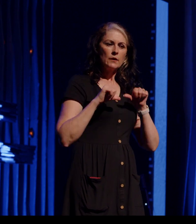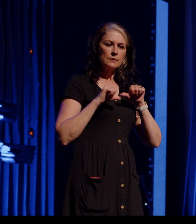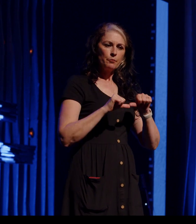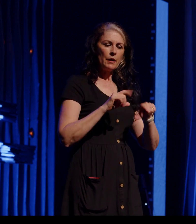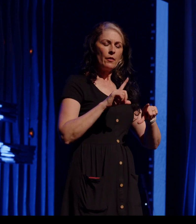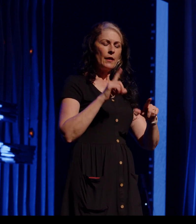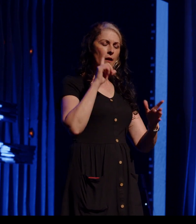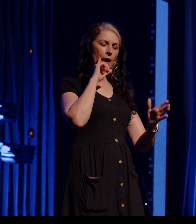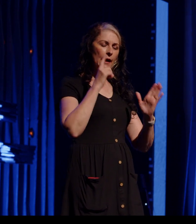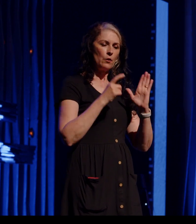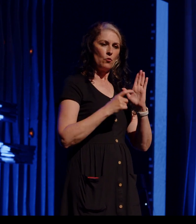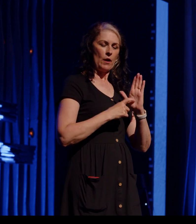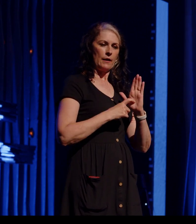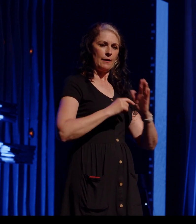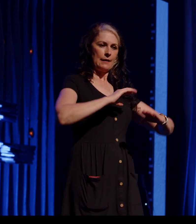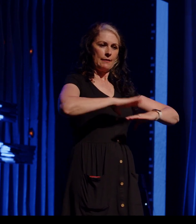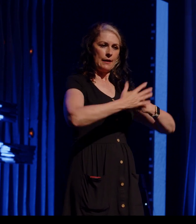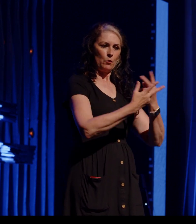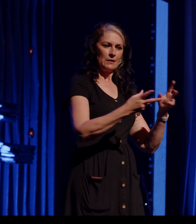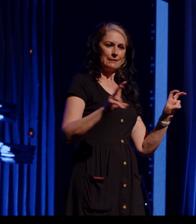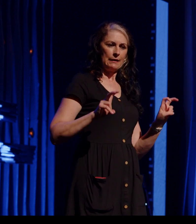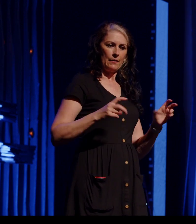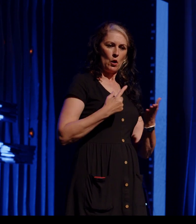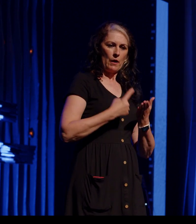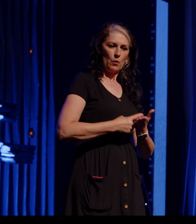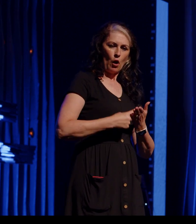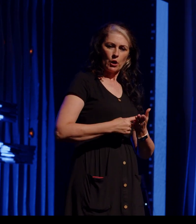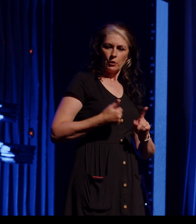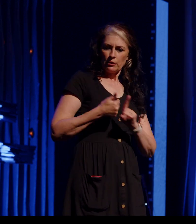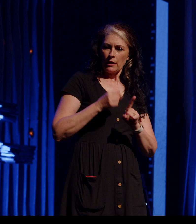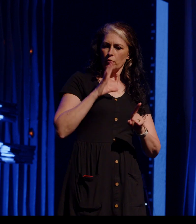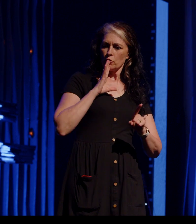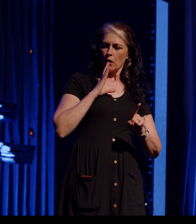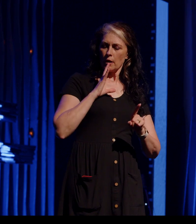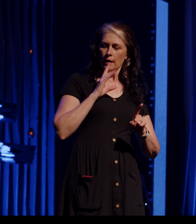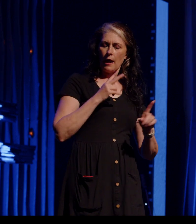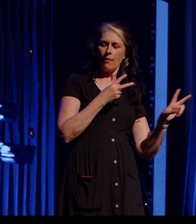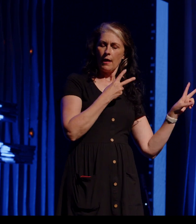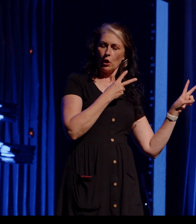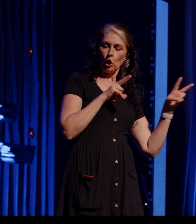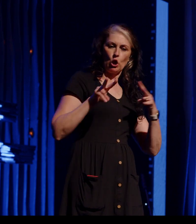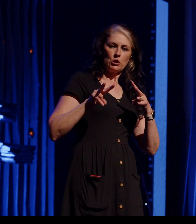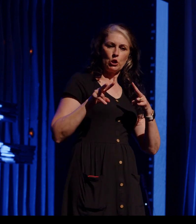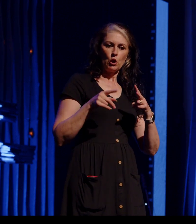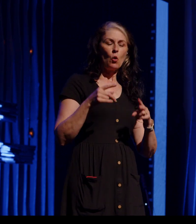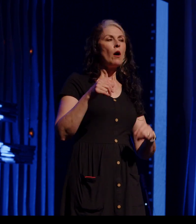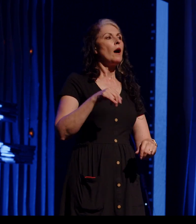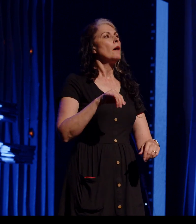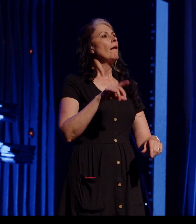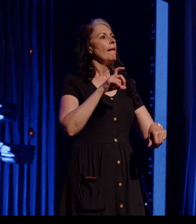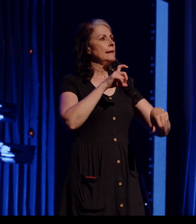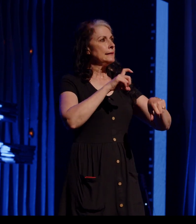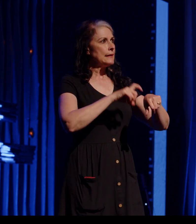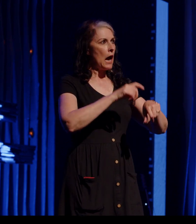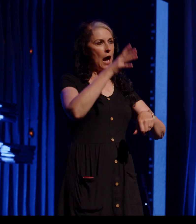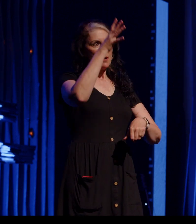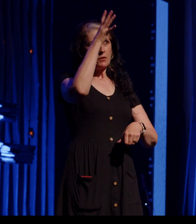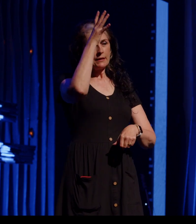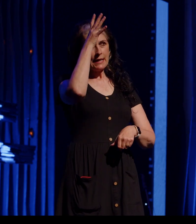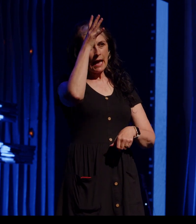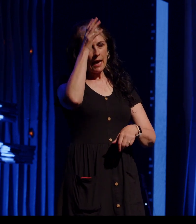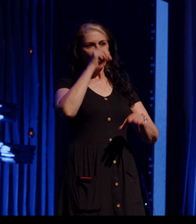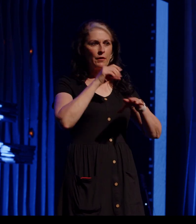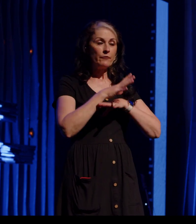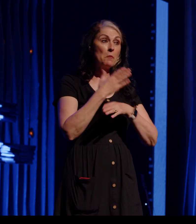was time to let the dad of influence, who was wise, who was smart, who was maybe not book smart,